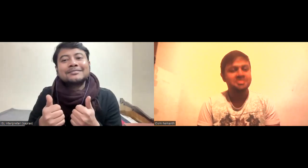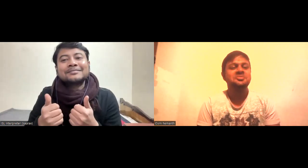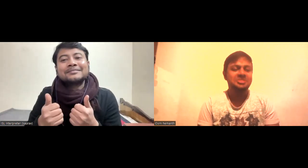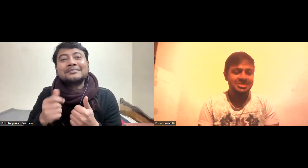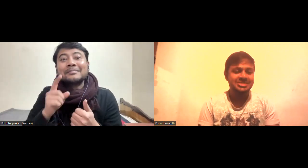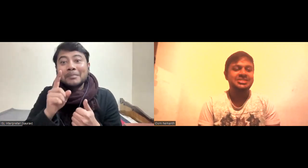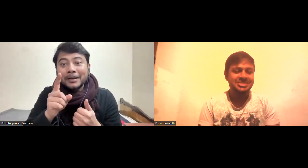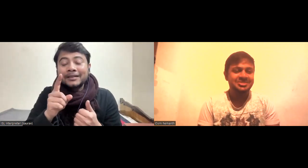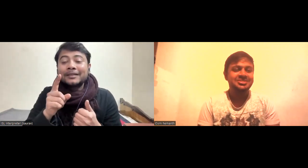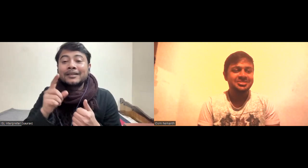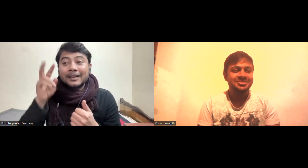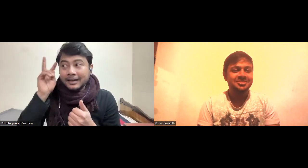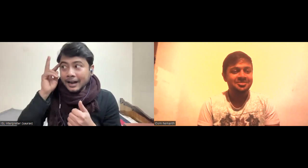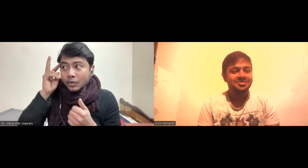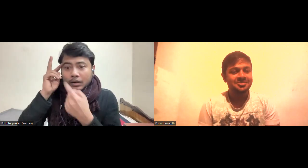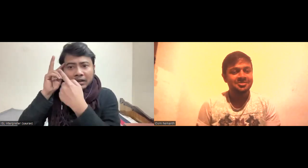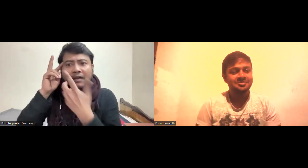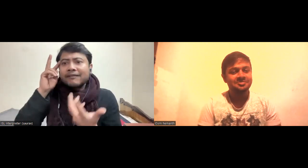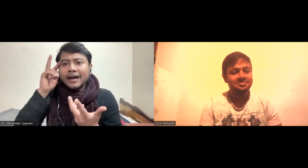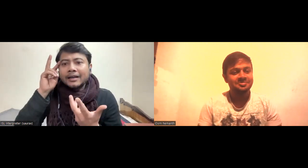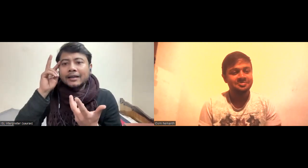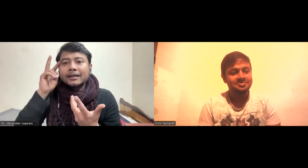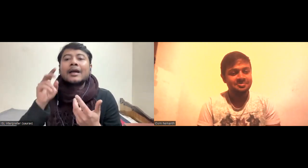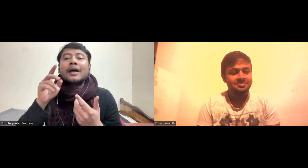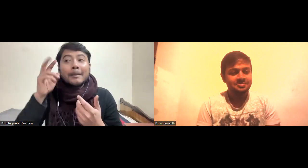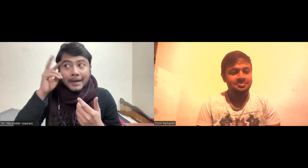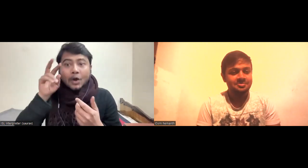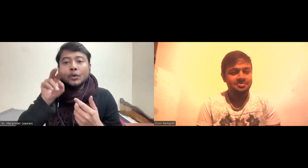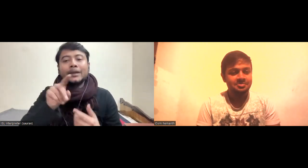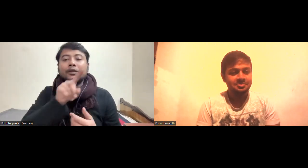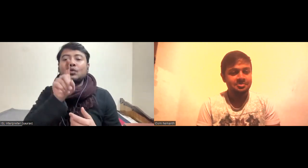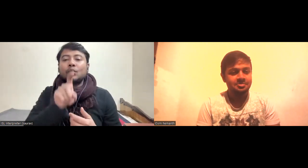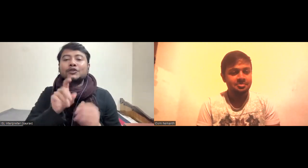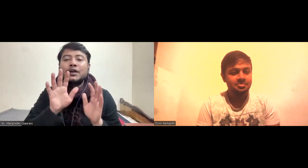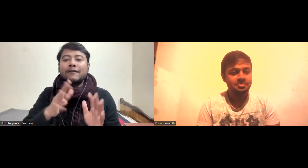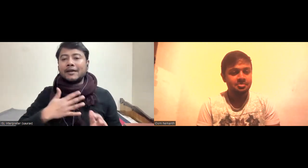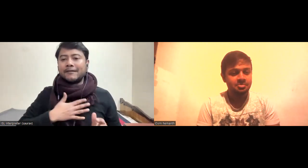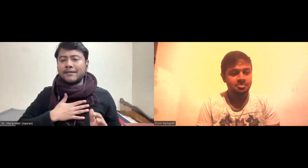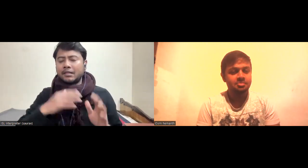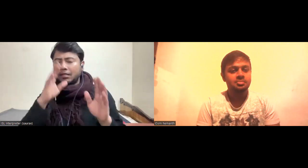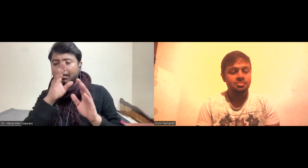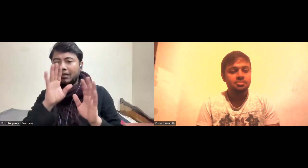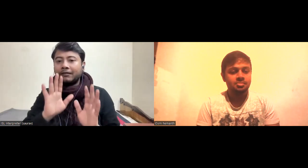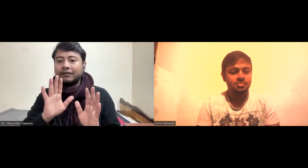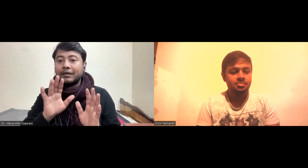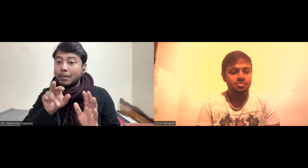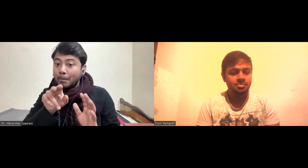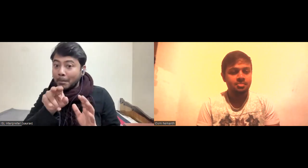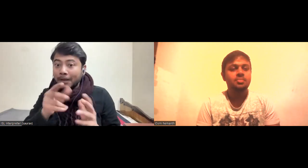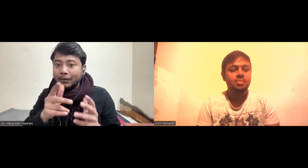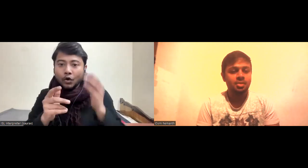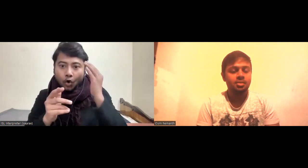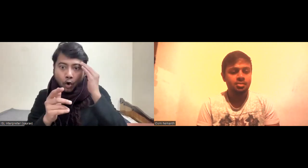You have to find out the answers to those questions. Only then your faith will become strong. Just blocking